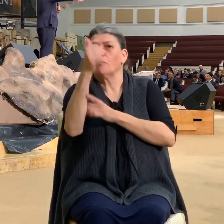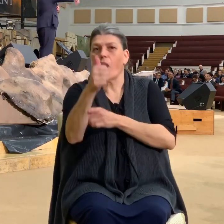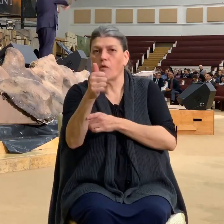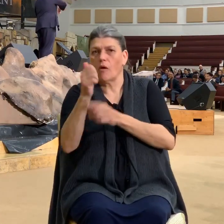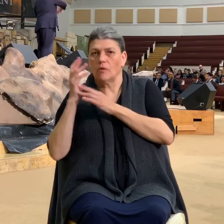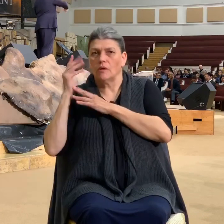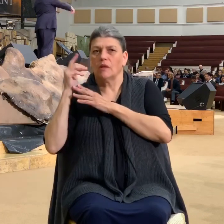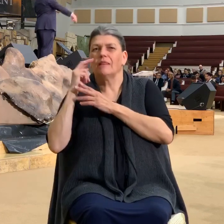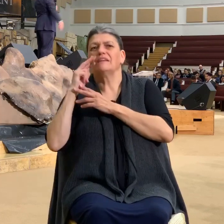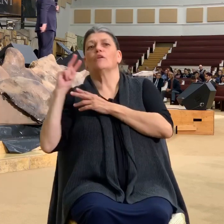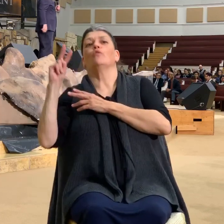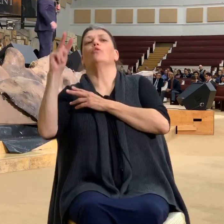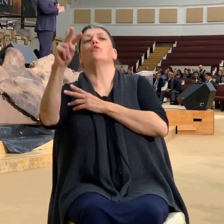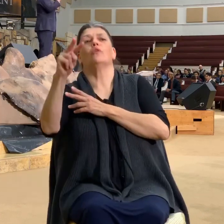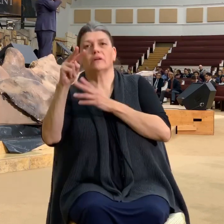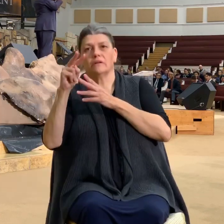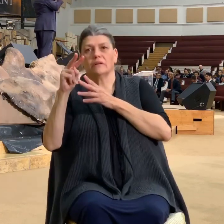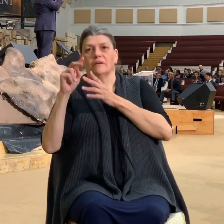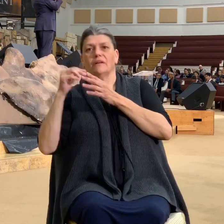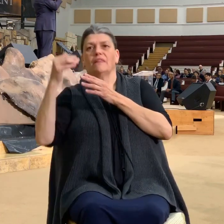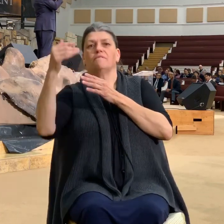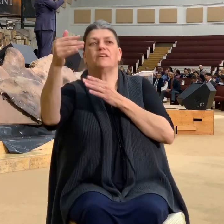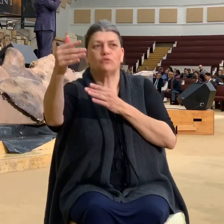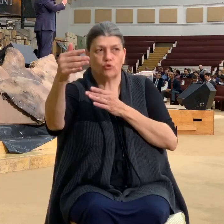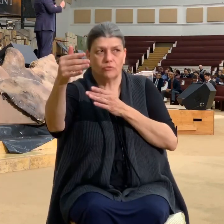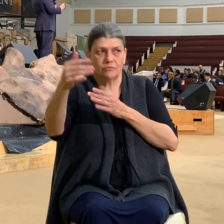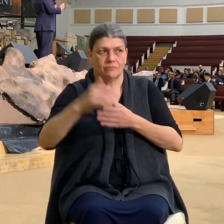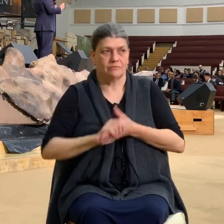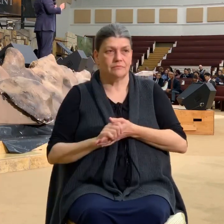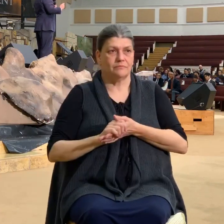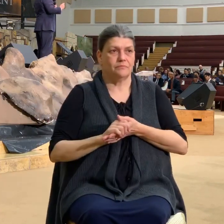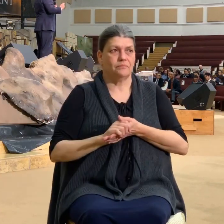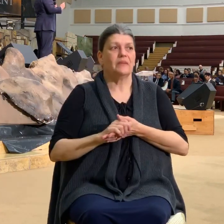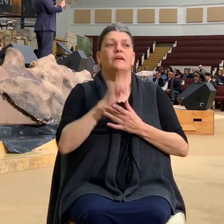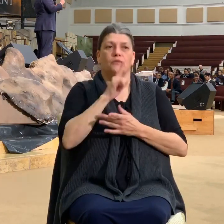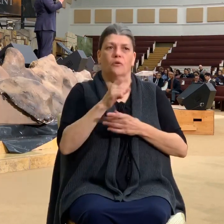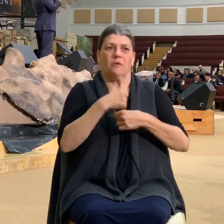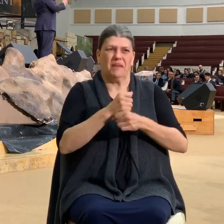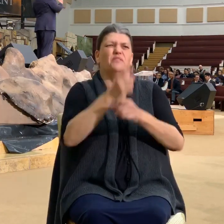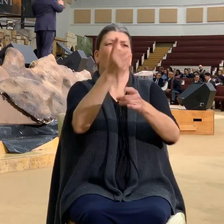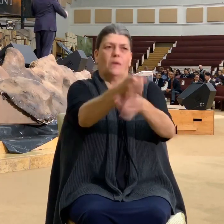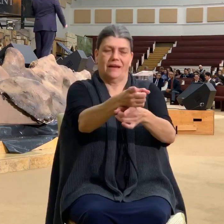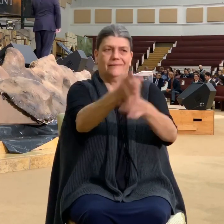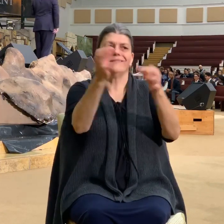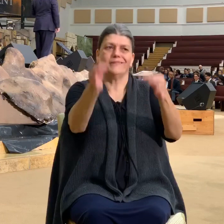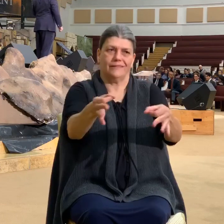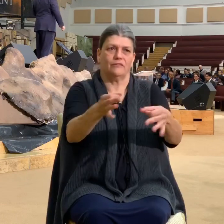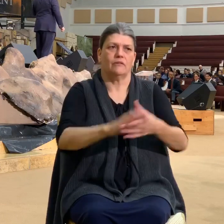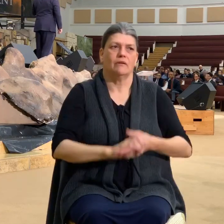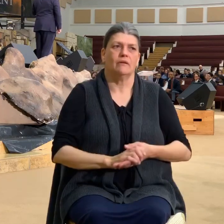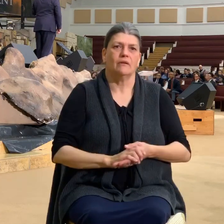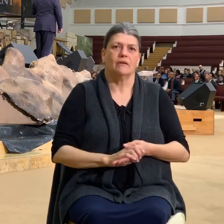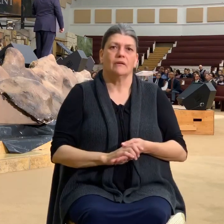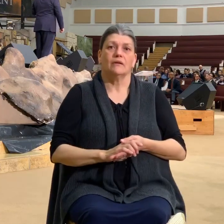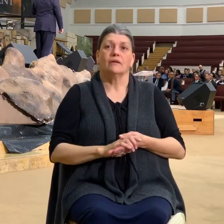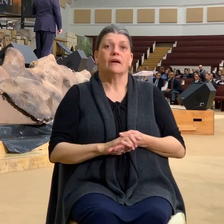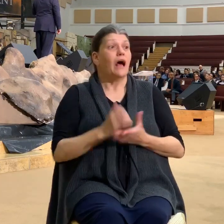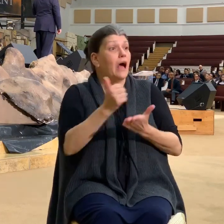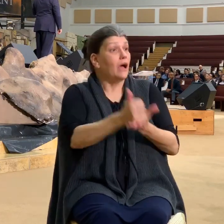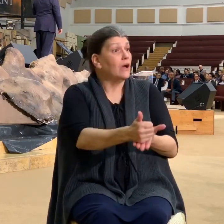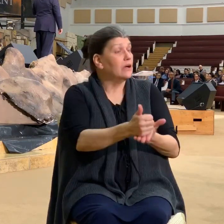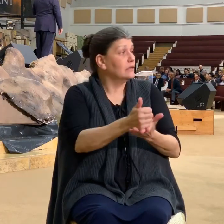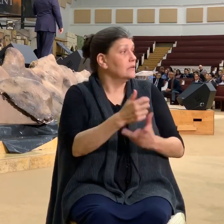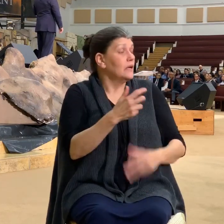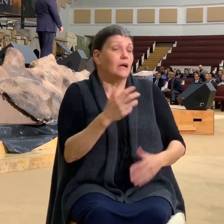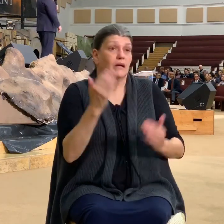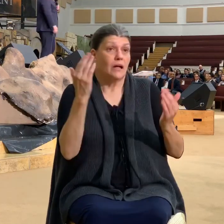look down the road. And we made what I believe was the right decision. So I hope these things tonight have helped you, have been a strength